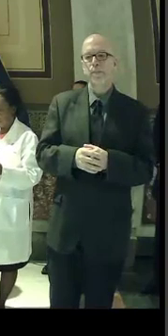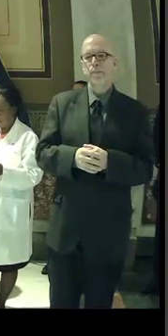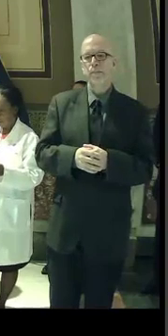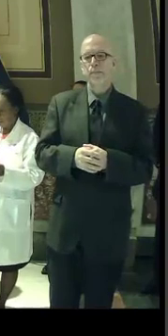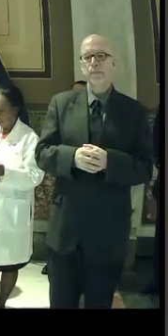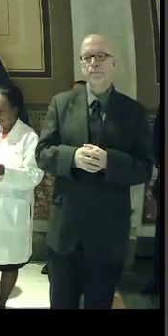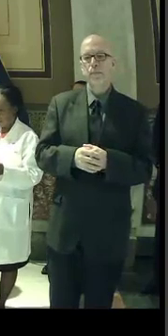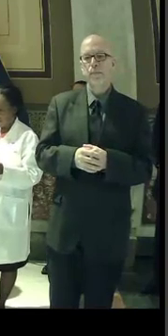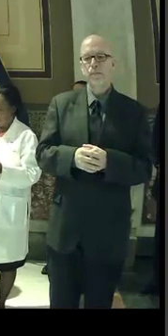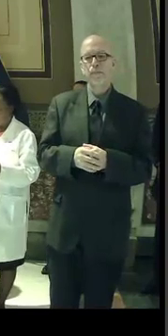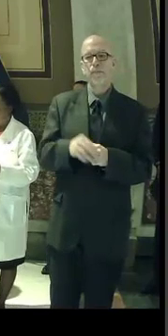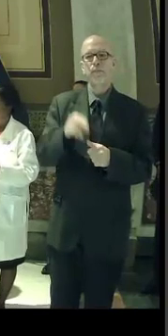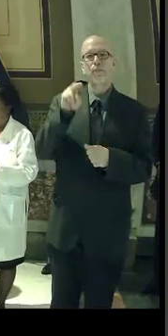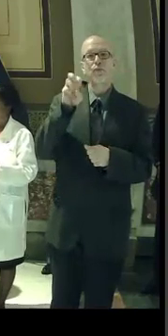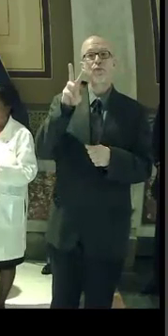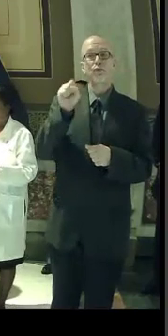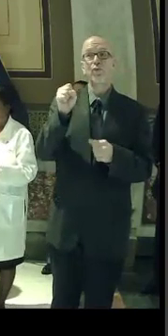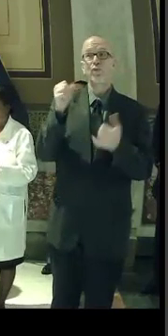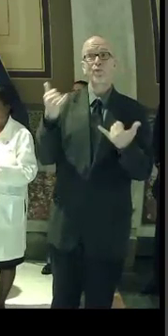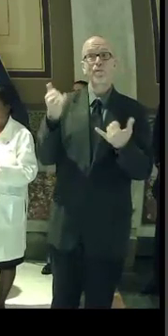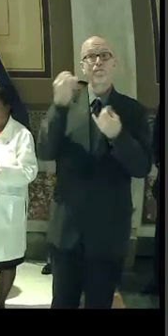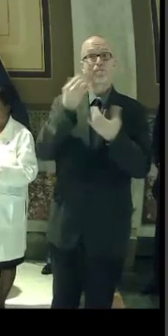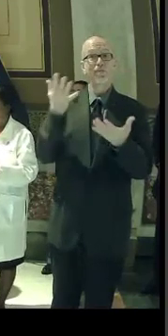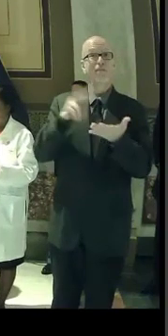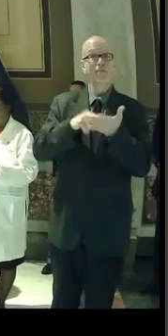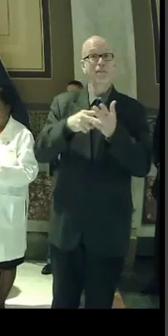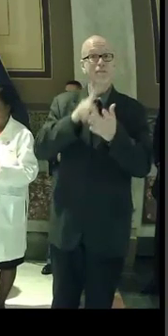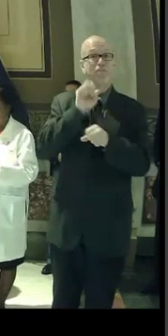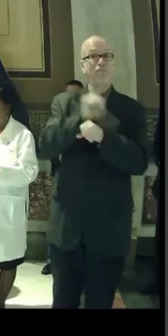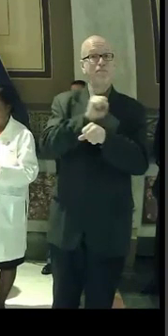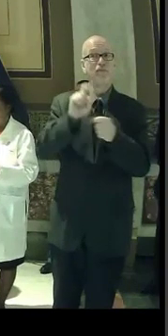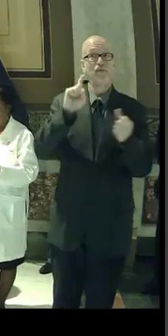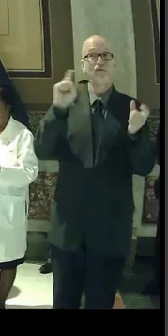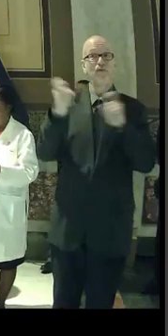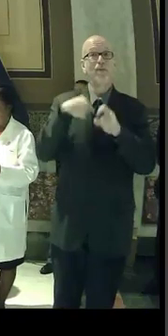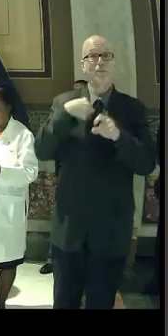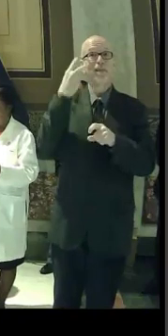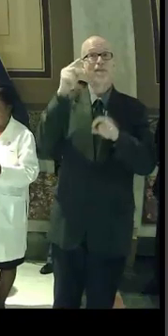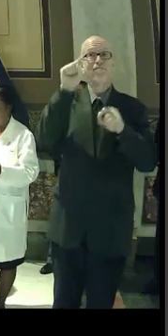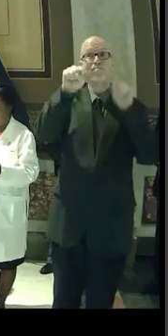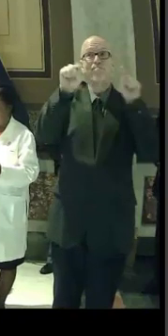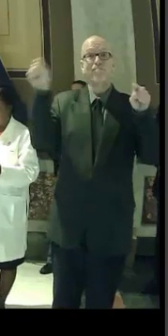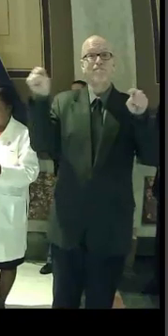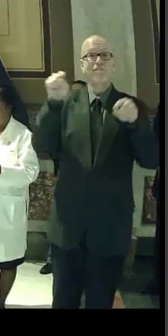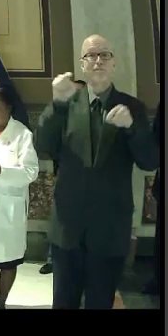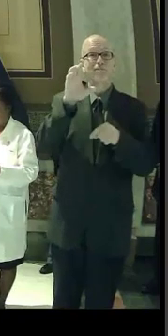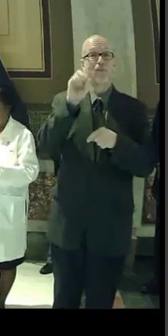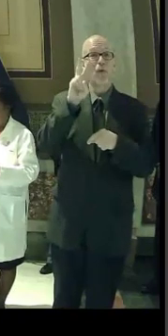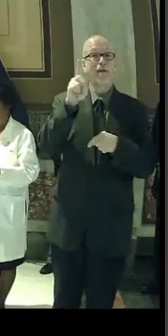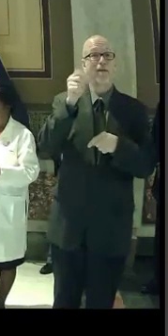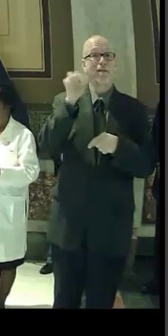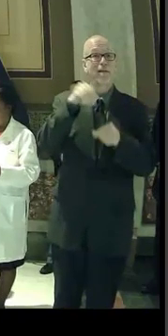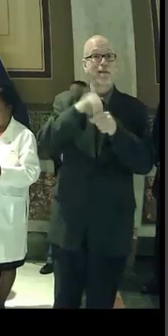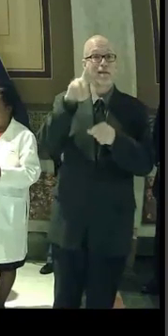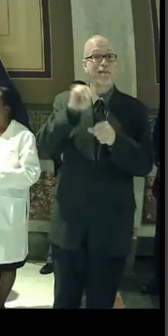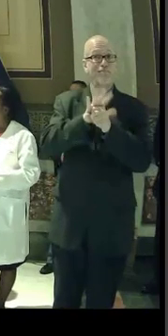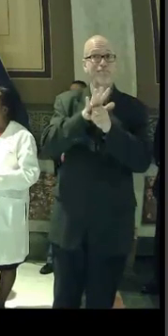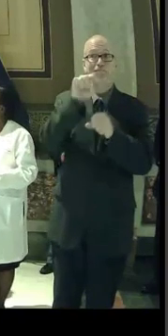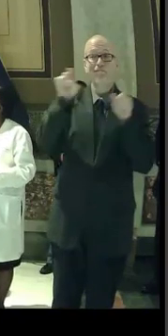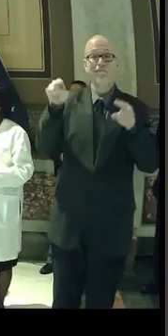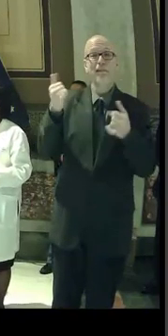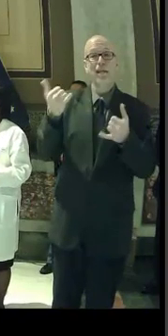The news today confirms the shift that we have been seeing in cases of COVID-19 across the state of Indiana. Here in Marion